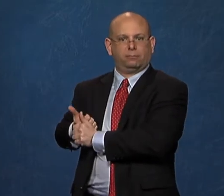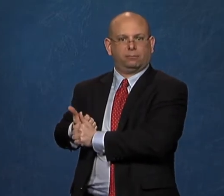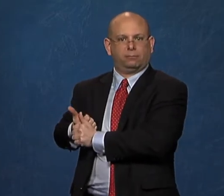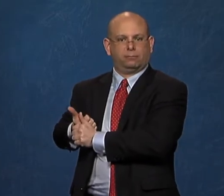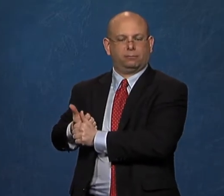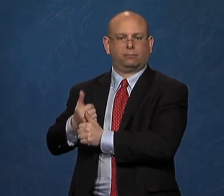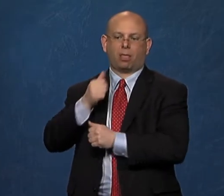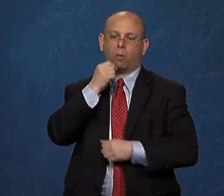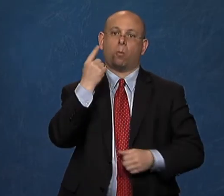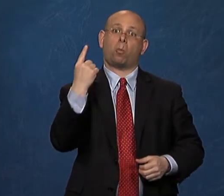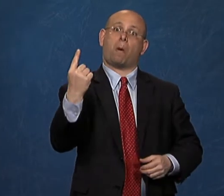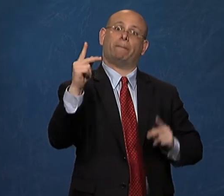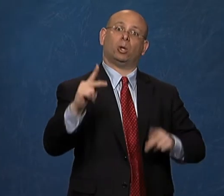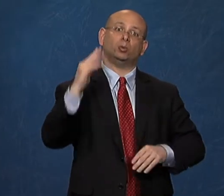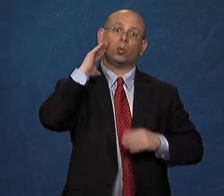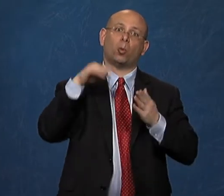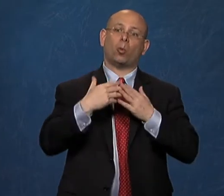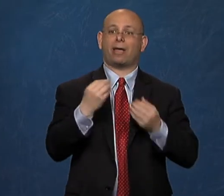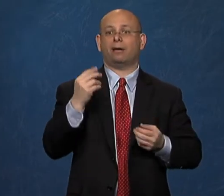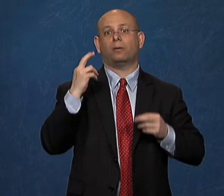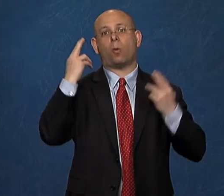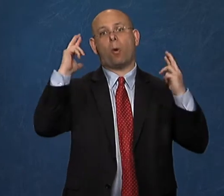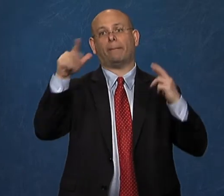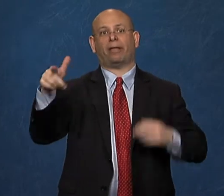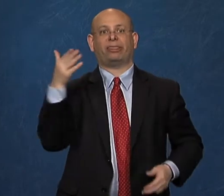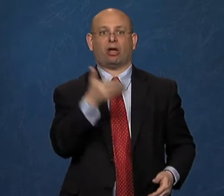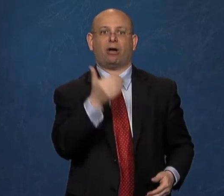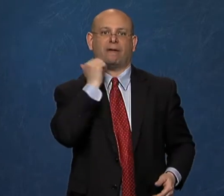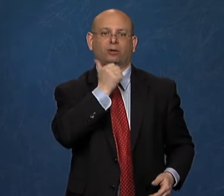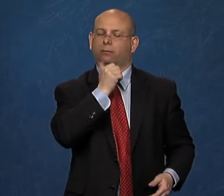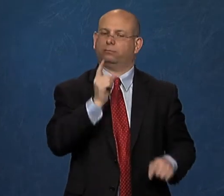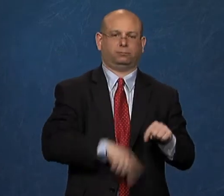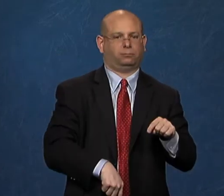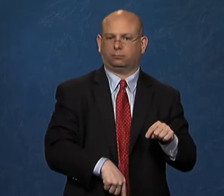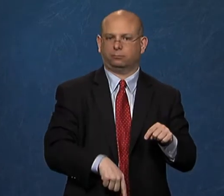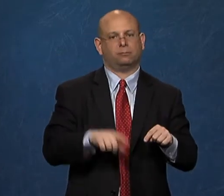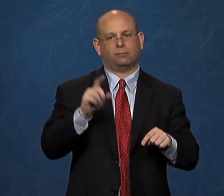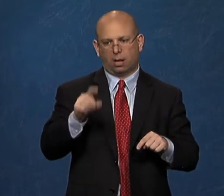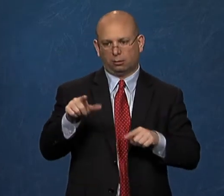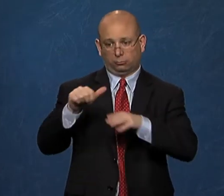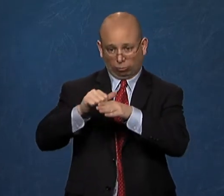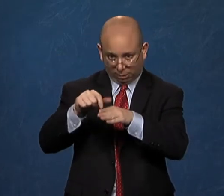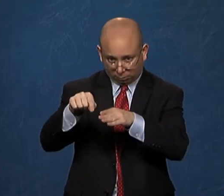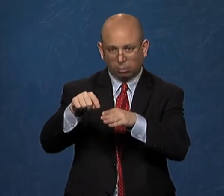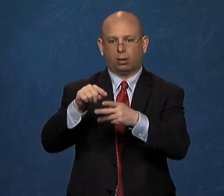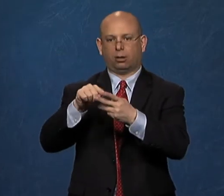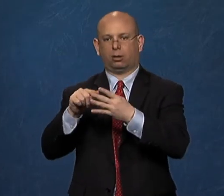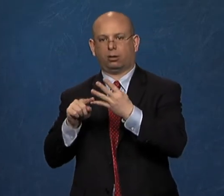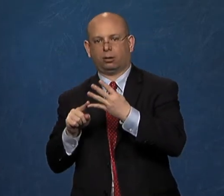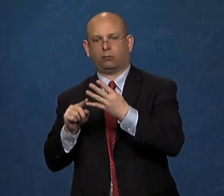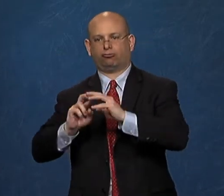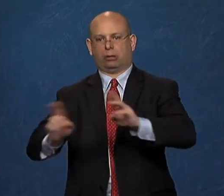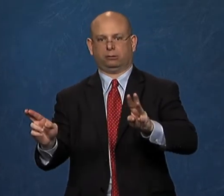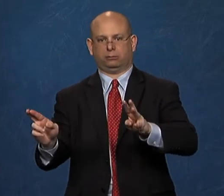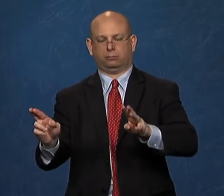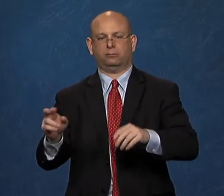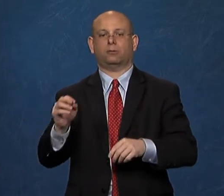there needs to be individual plans as backup plans so that somebody is available. Understandably, the person can't be there 24 hours a day, but